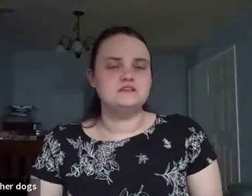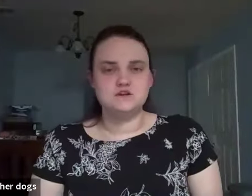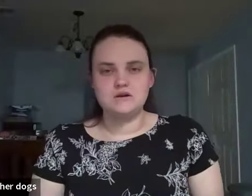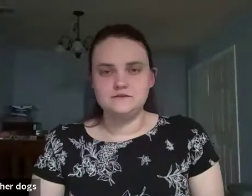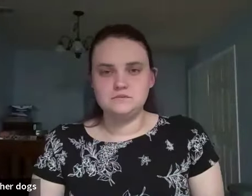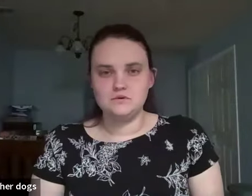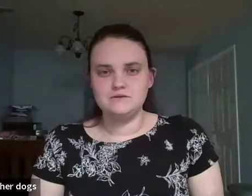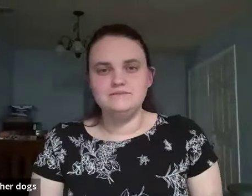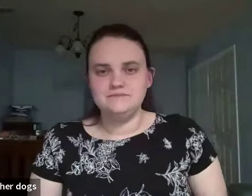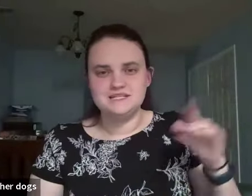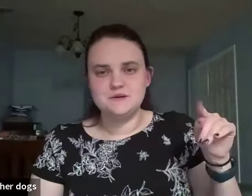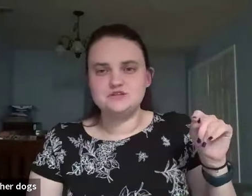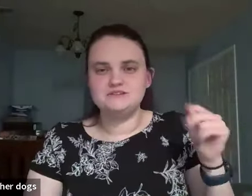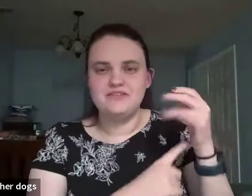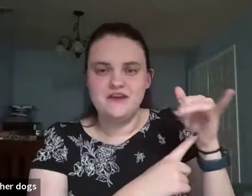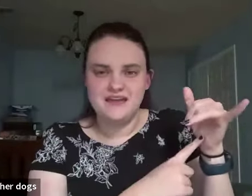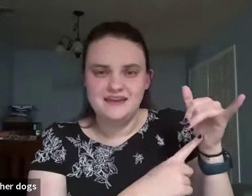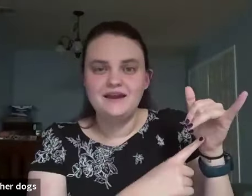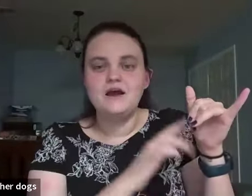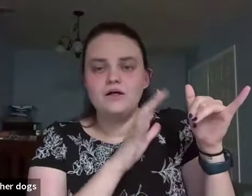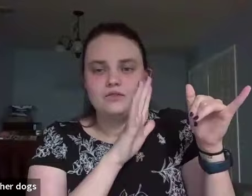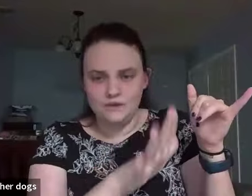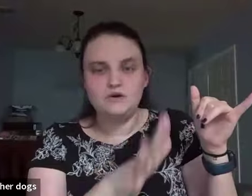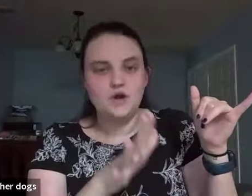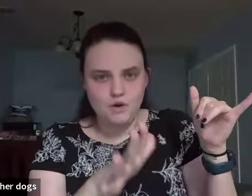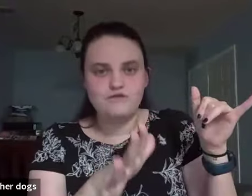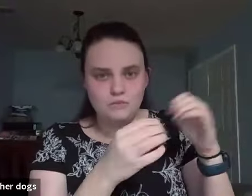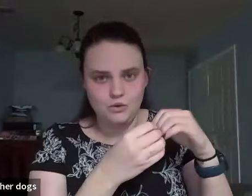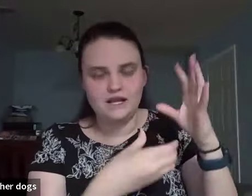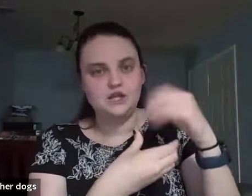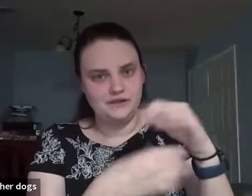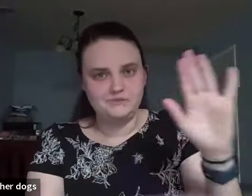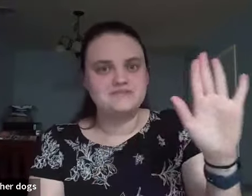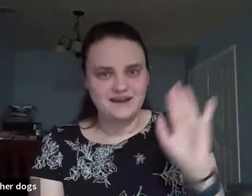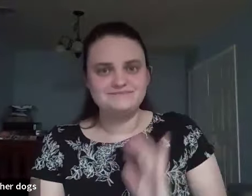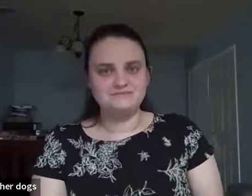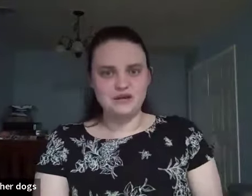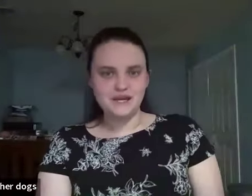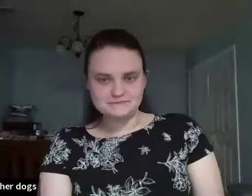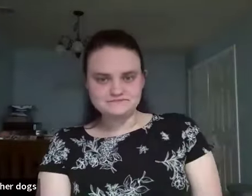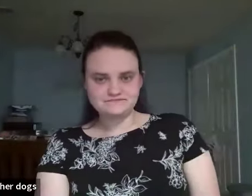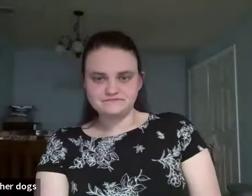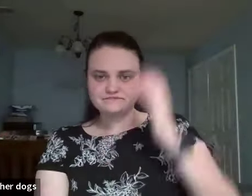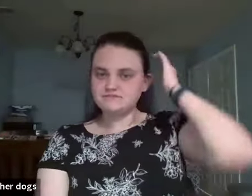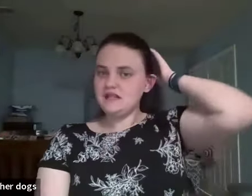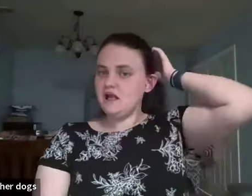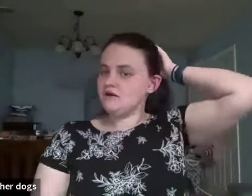Because there are a few more, especially with the they, we will go over more, including with that. Okay. All